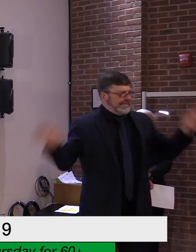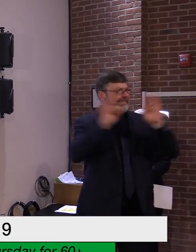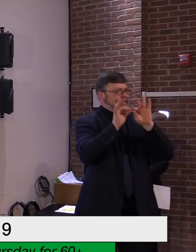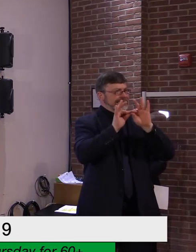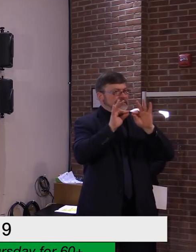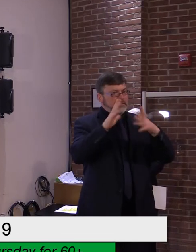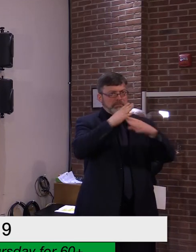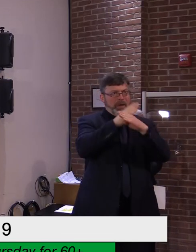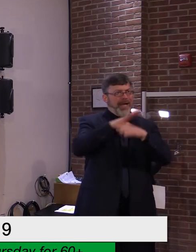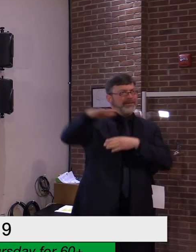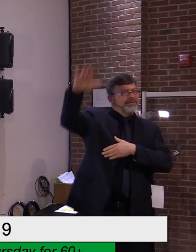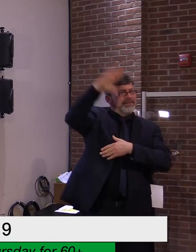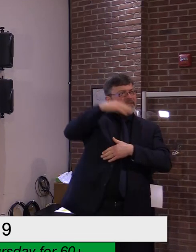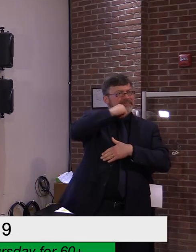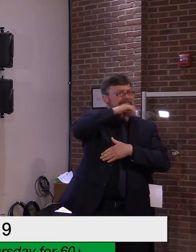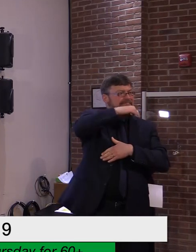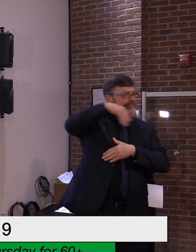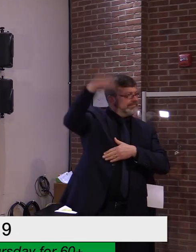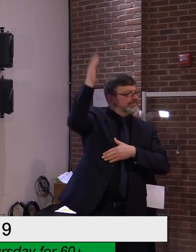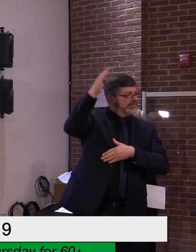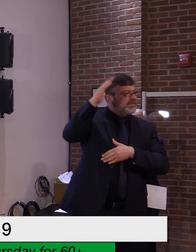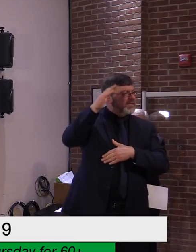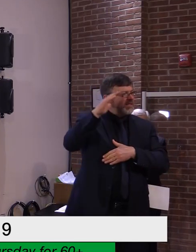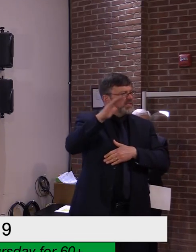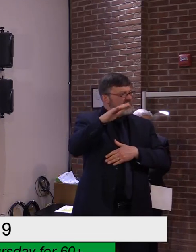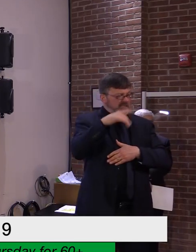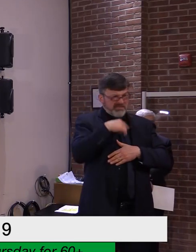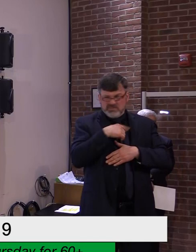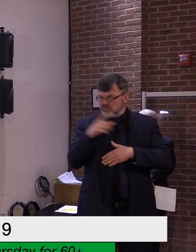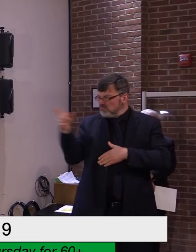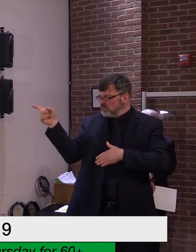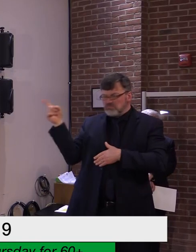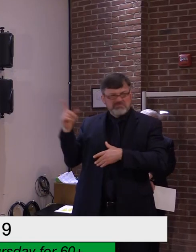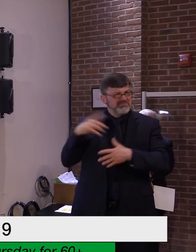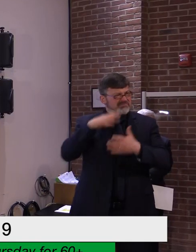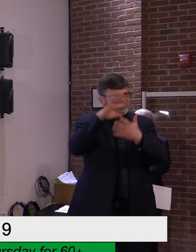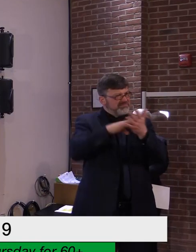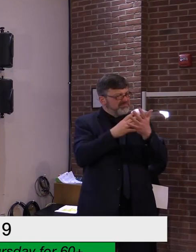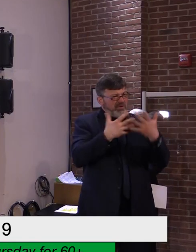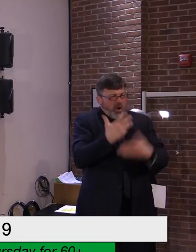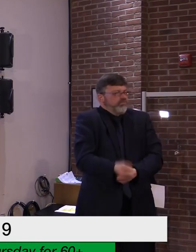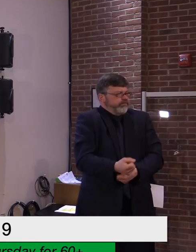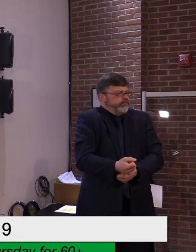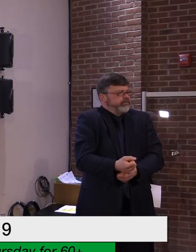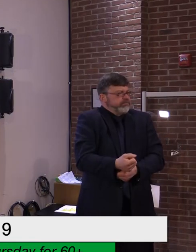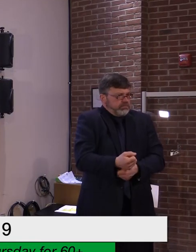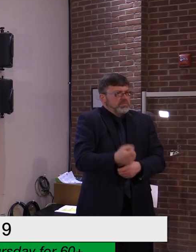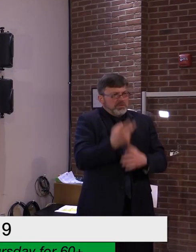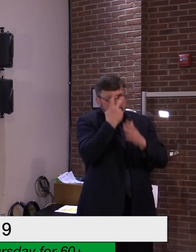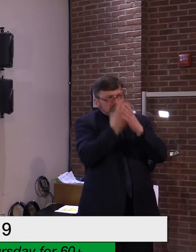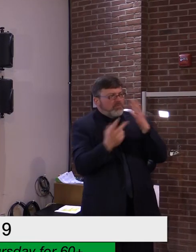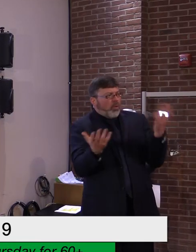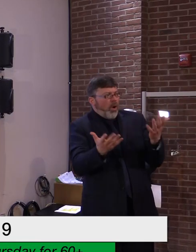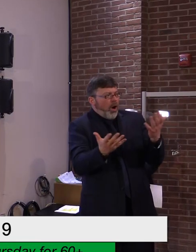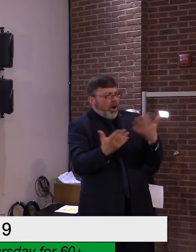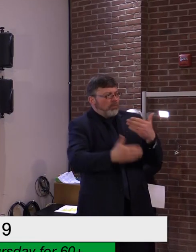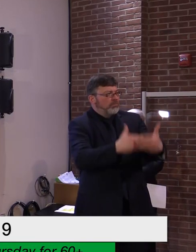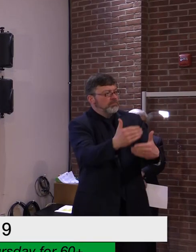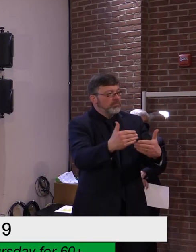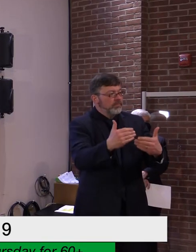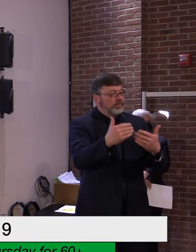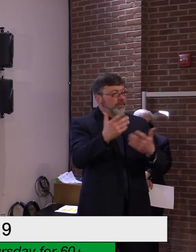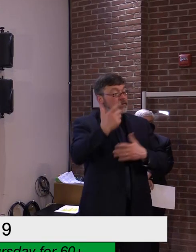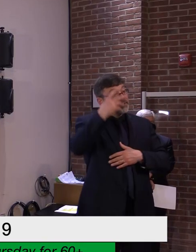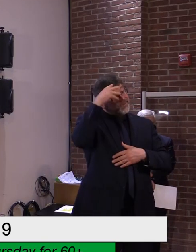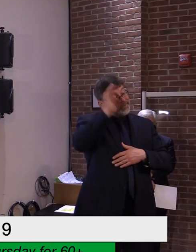in this forecast, and the forecast is accounting for an increase in vaccination. Of course, the weather improving and people being able to spend time